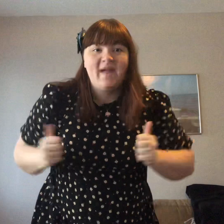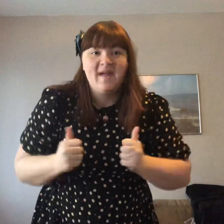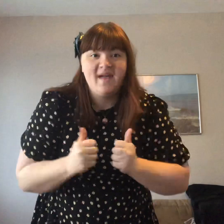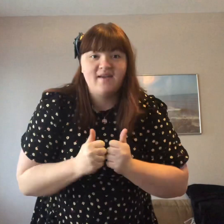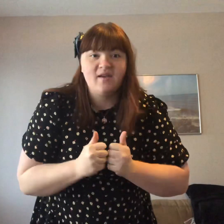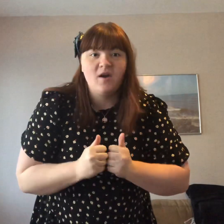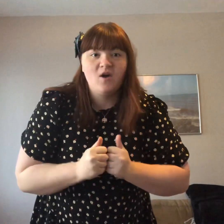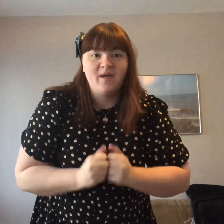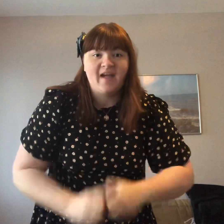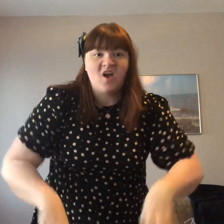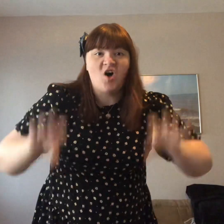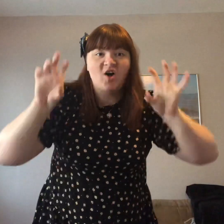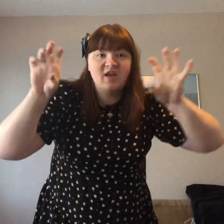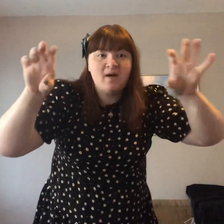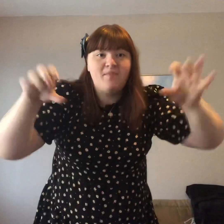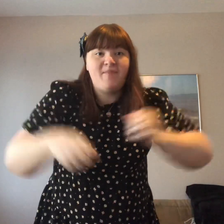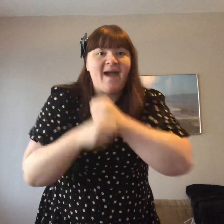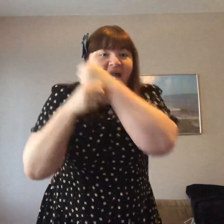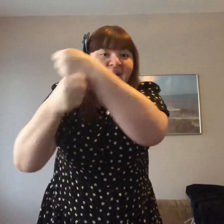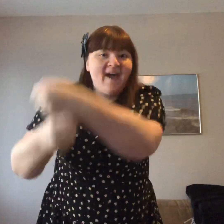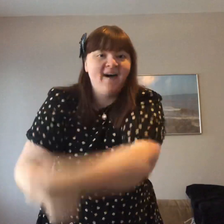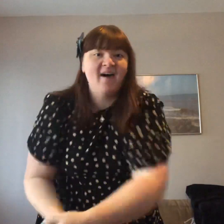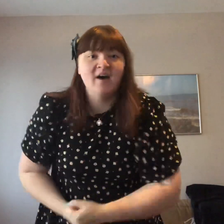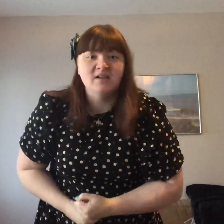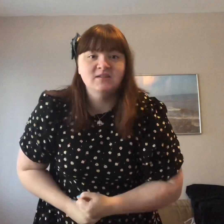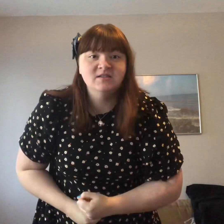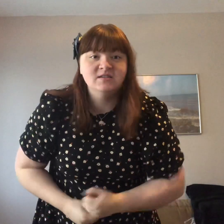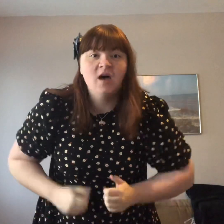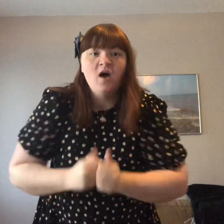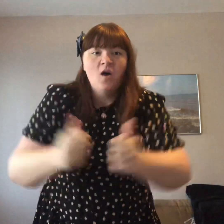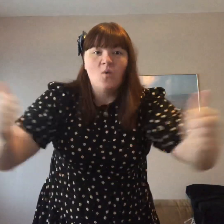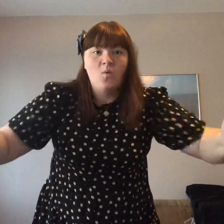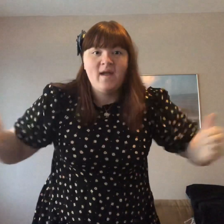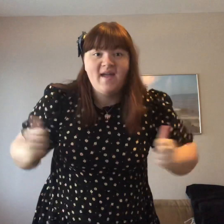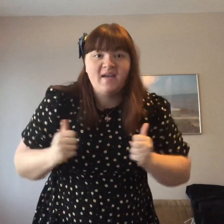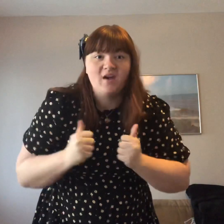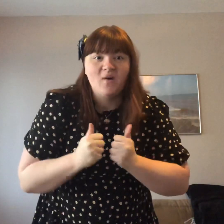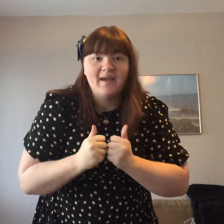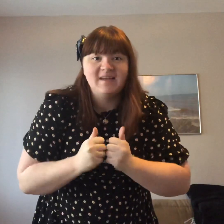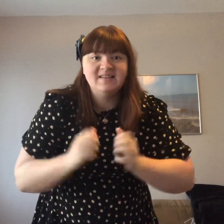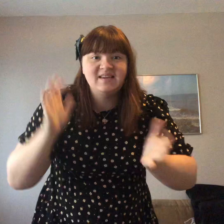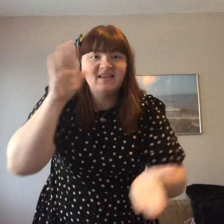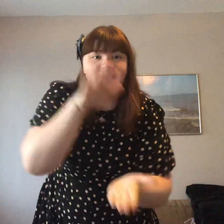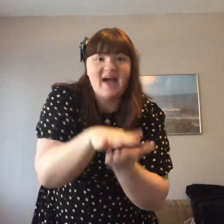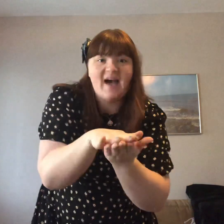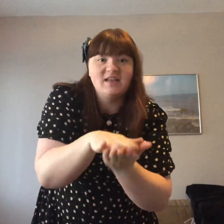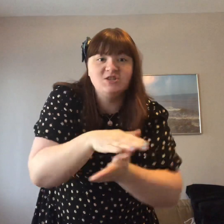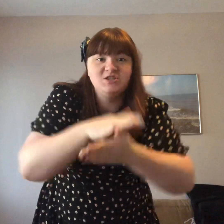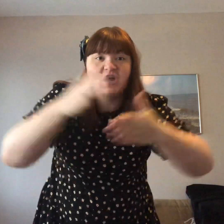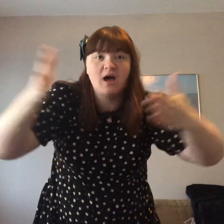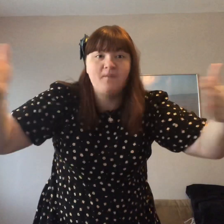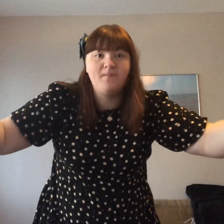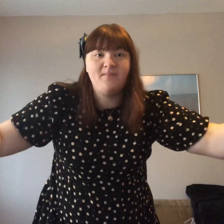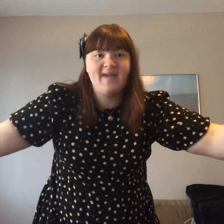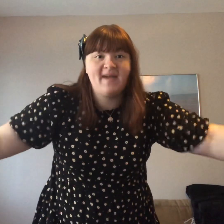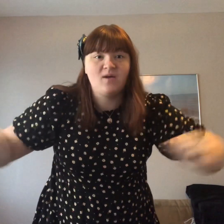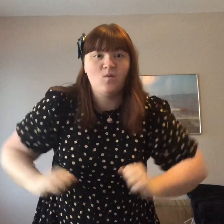We're going on a bear hunt. We're going to catch a big